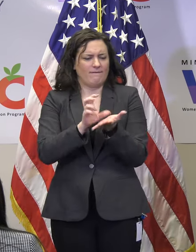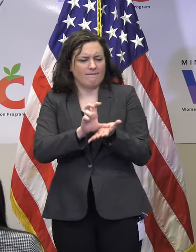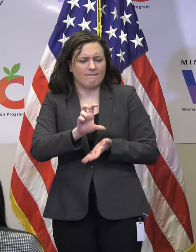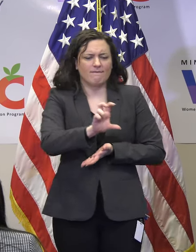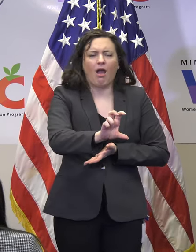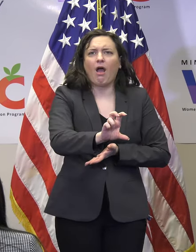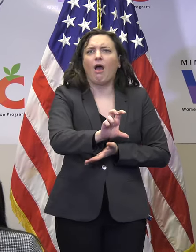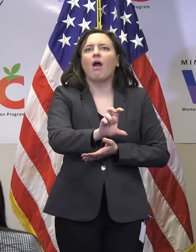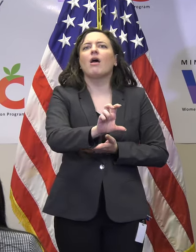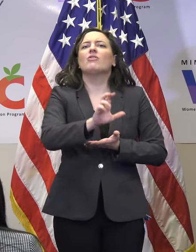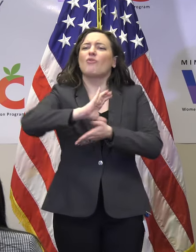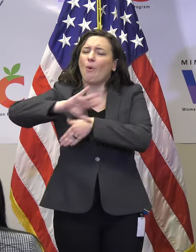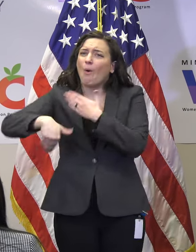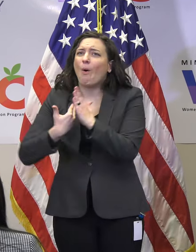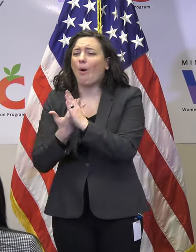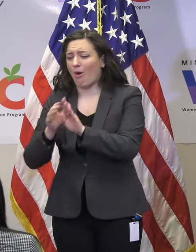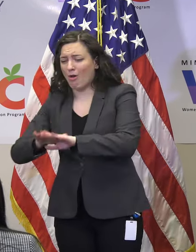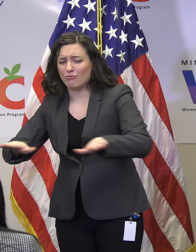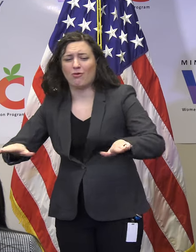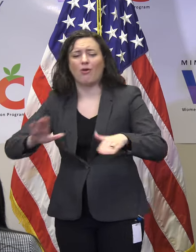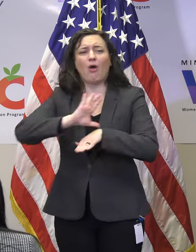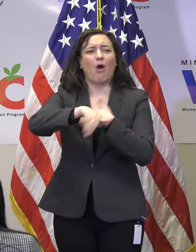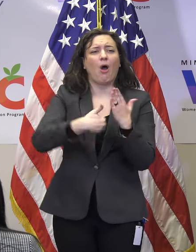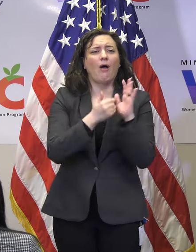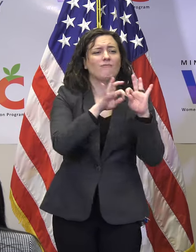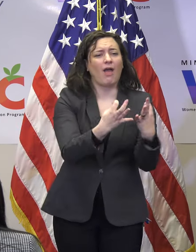our families have what they need.